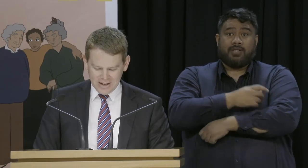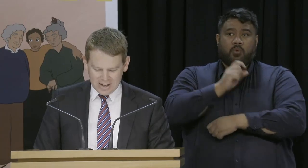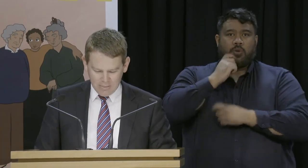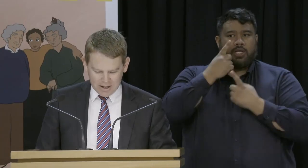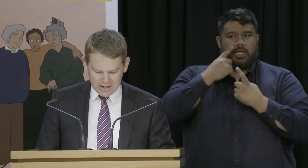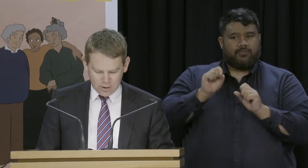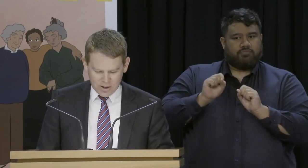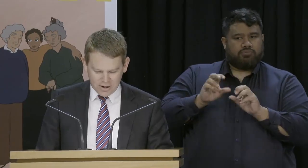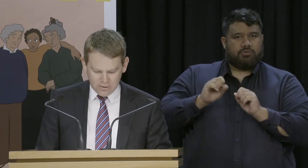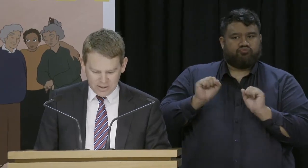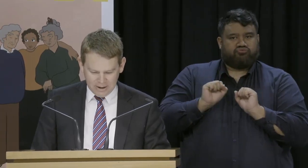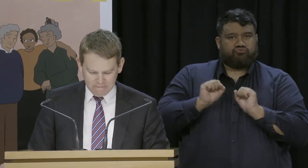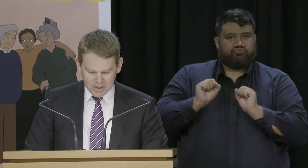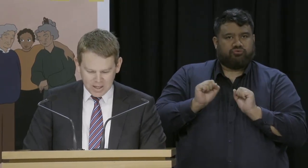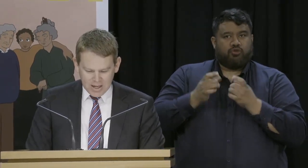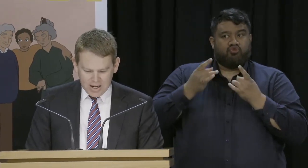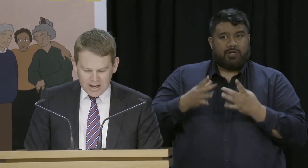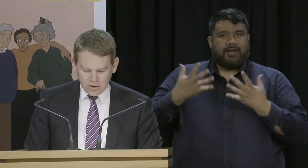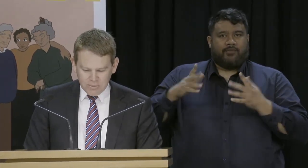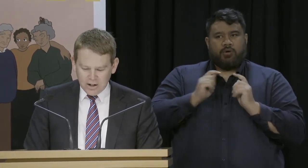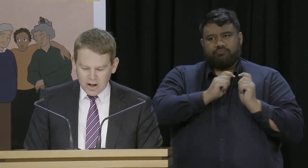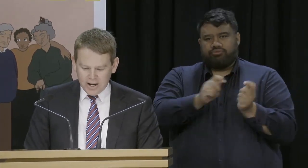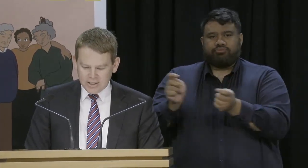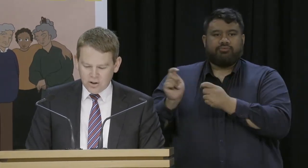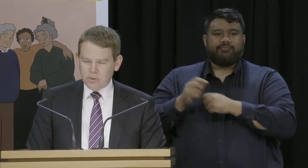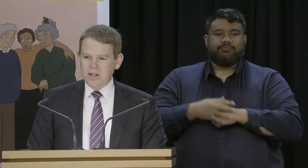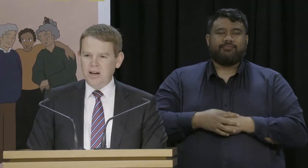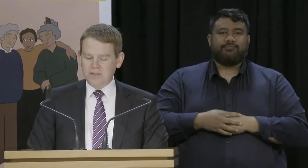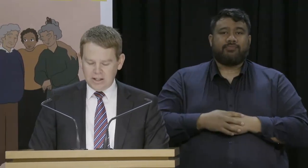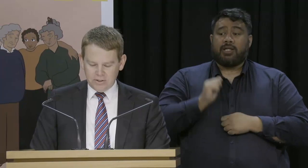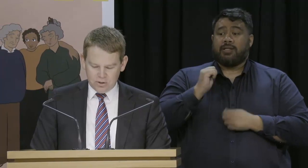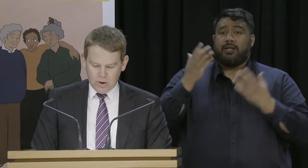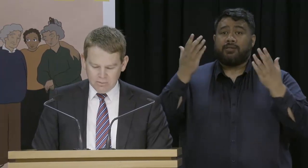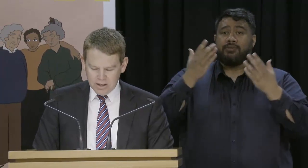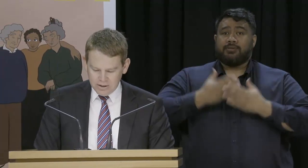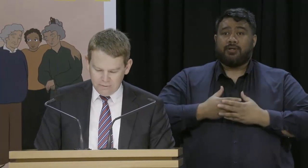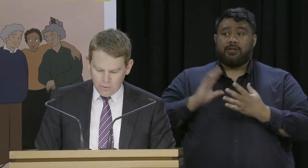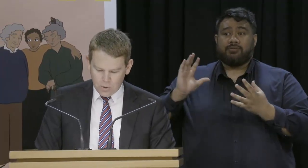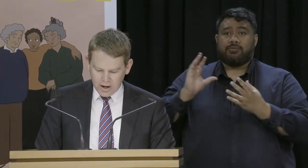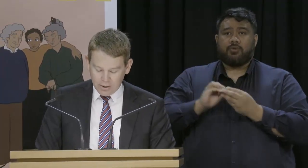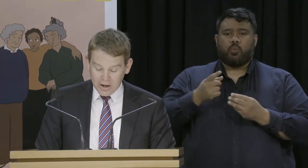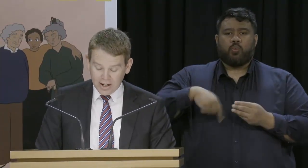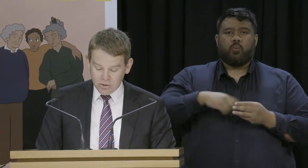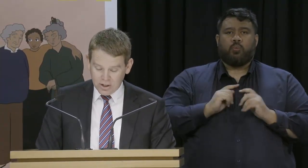their campaign underway over there. As of midnight last night, we have delivered